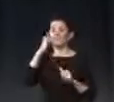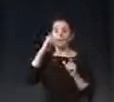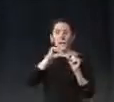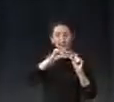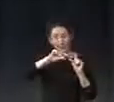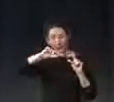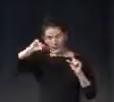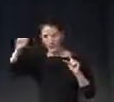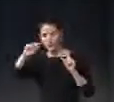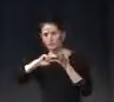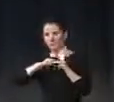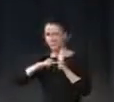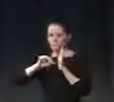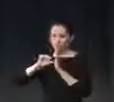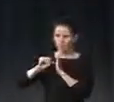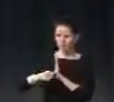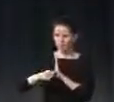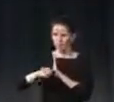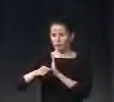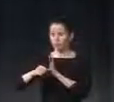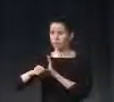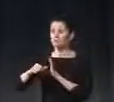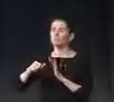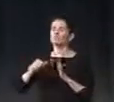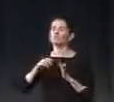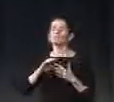loudness. Upward and downward motion indicated pitch.